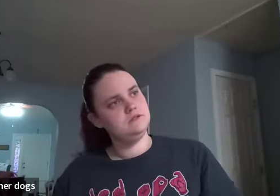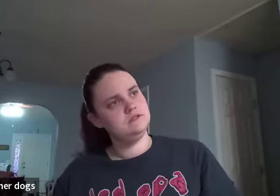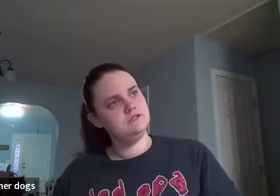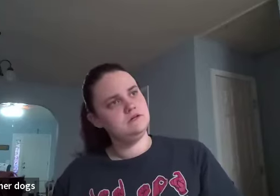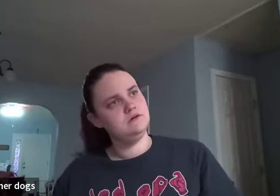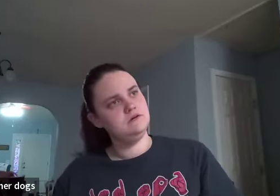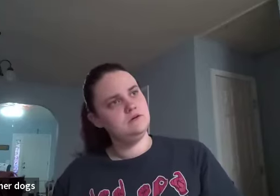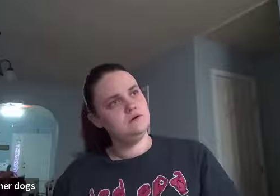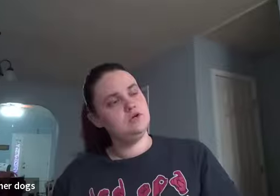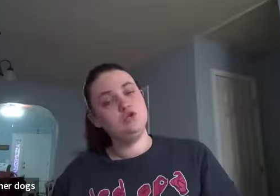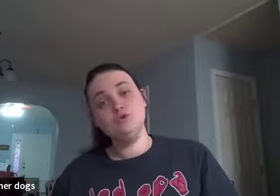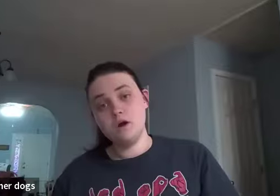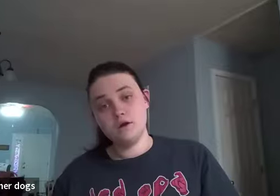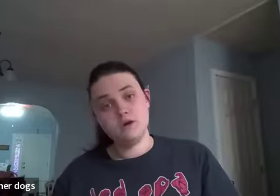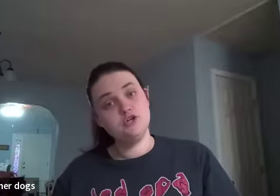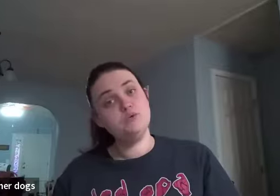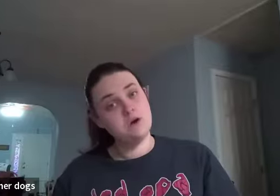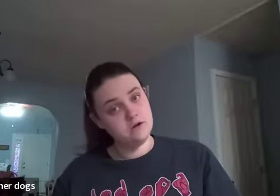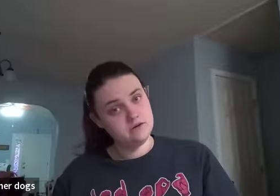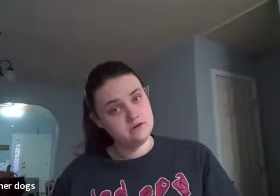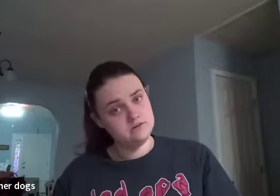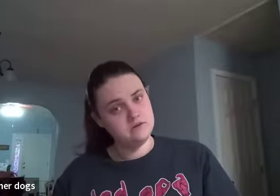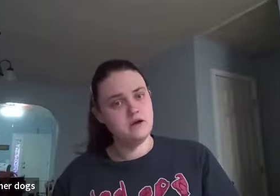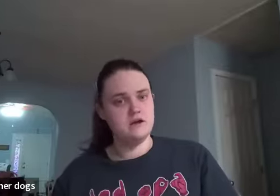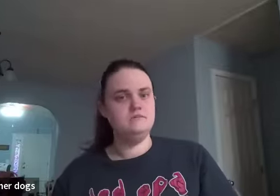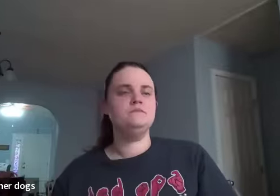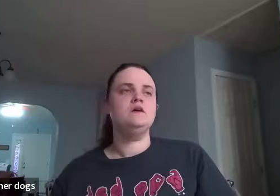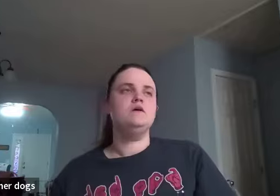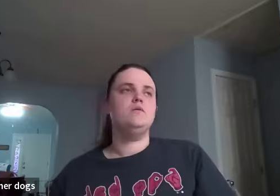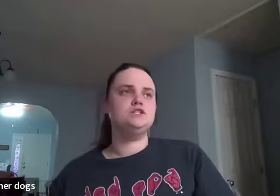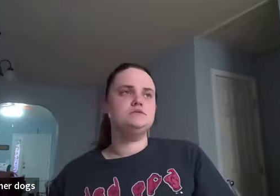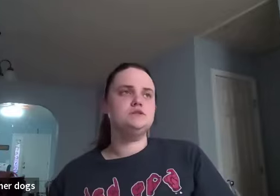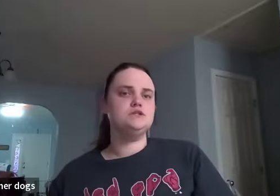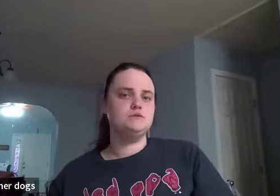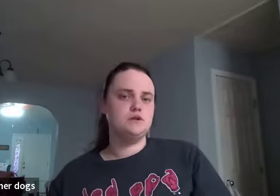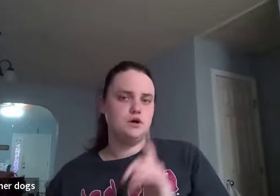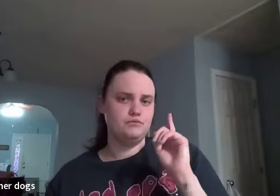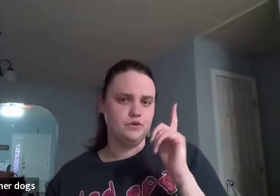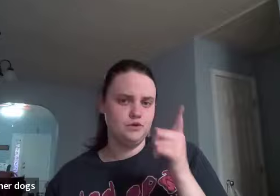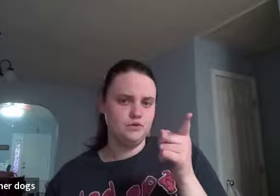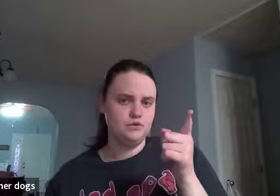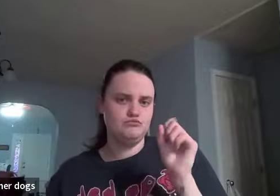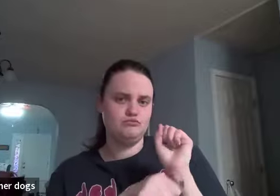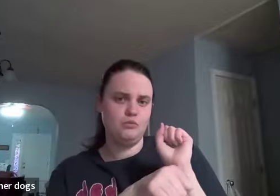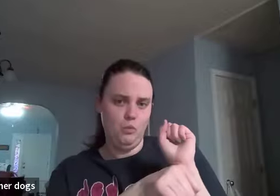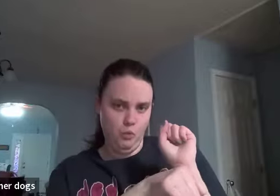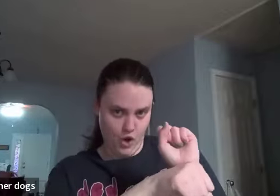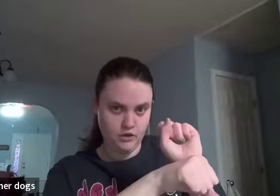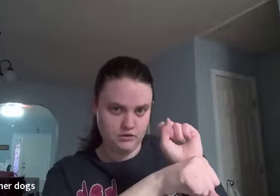Let's see. You work. Where do you work? Okay. What you would do is you would go, you work.